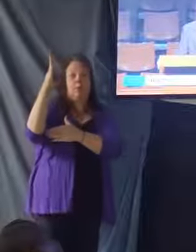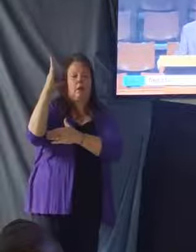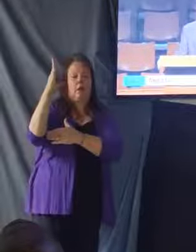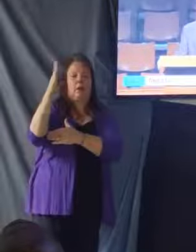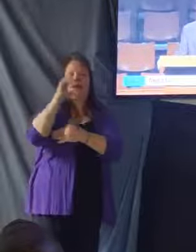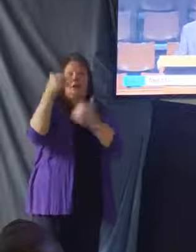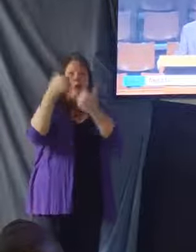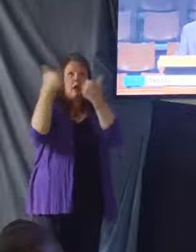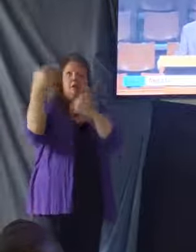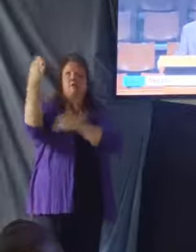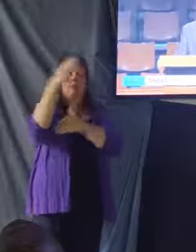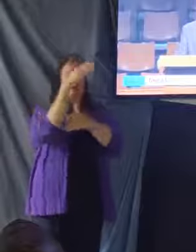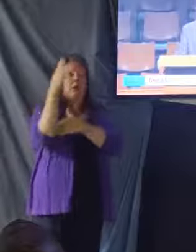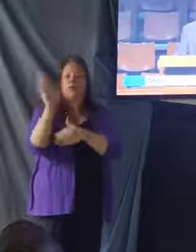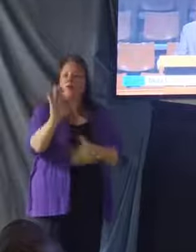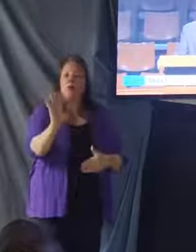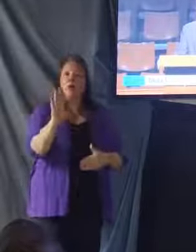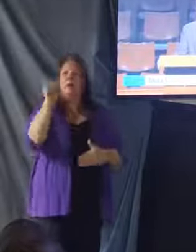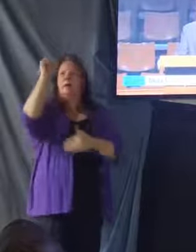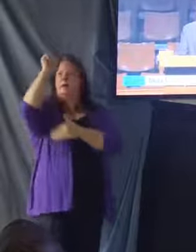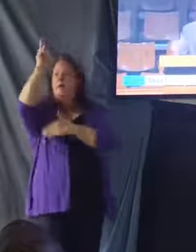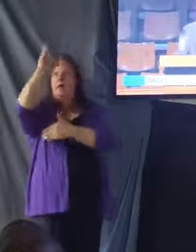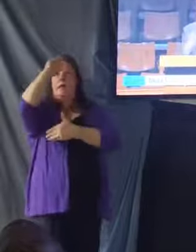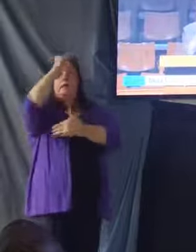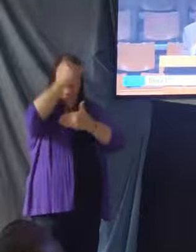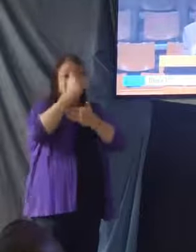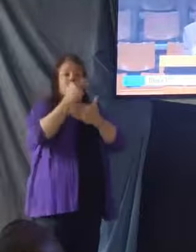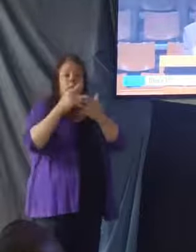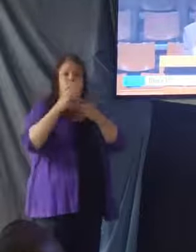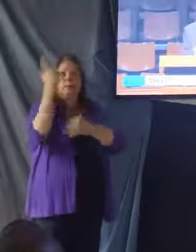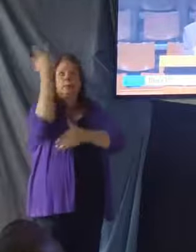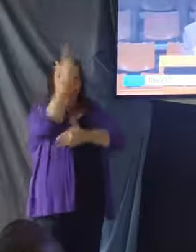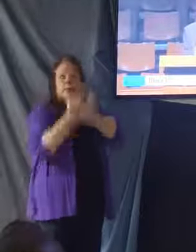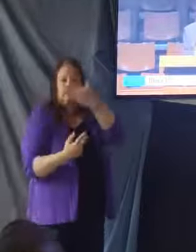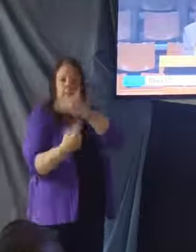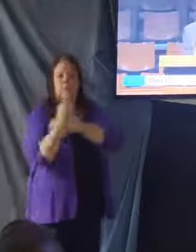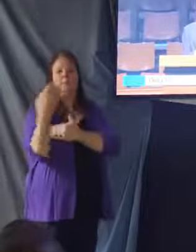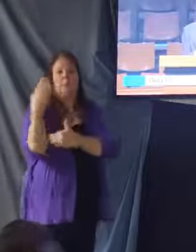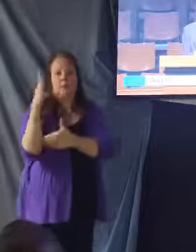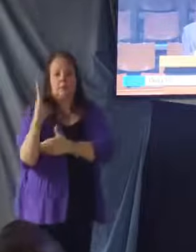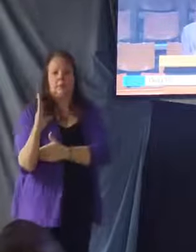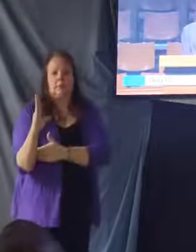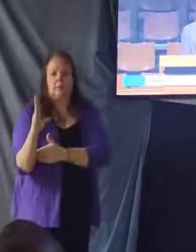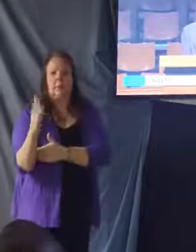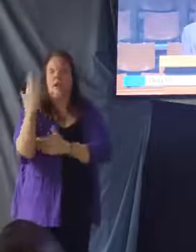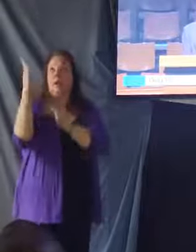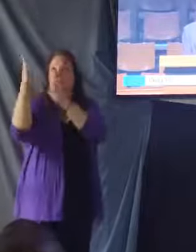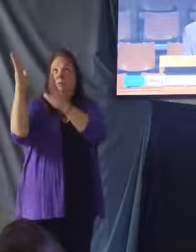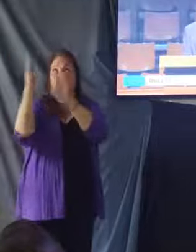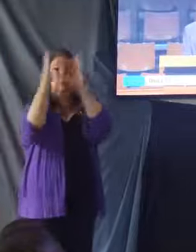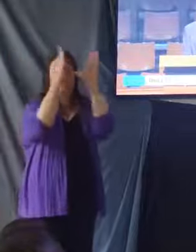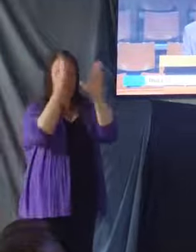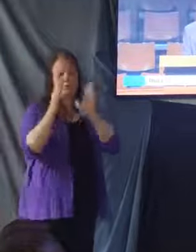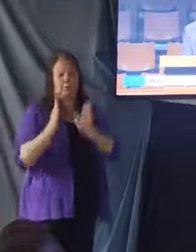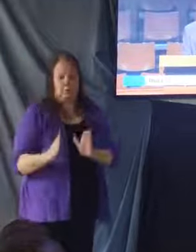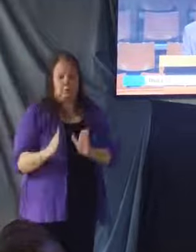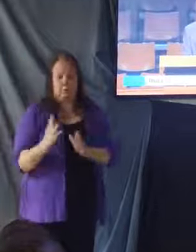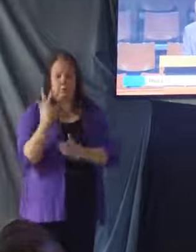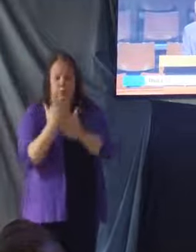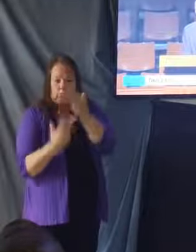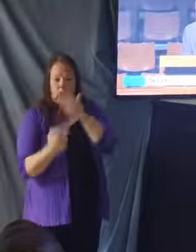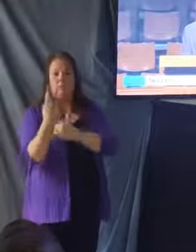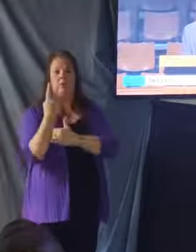not different gods, but Father, Son, and Holy Spirit comprising one God, three different persons.